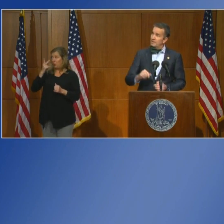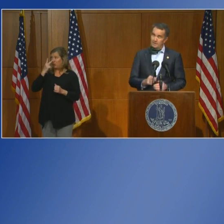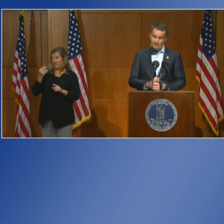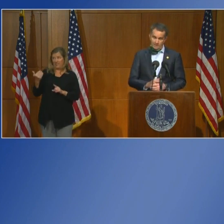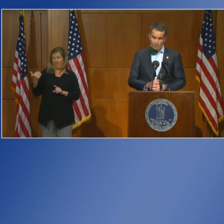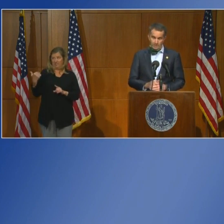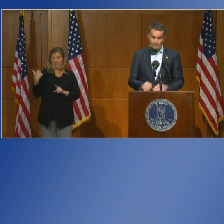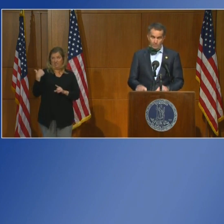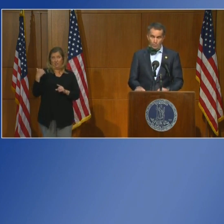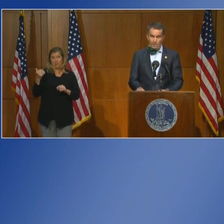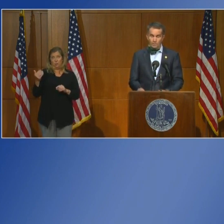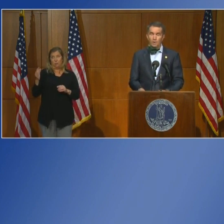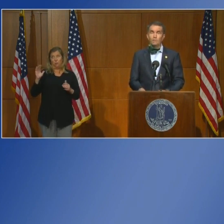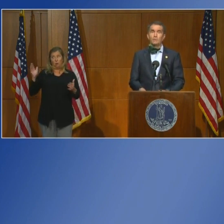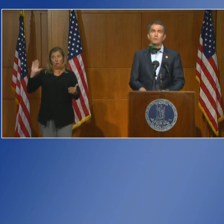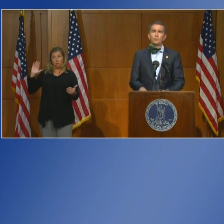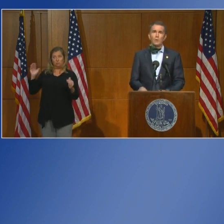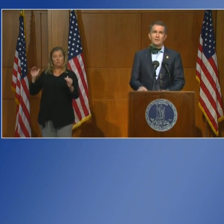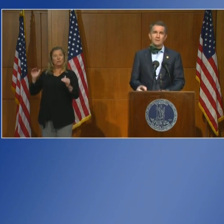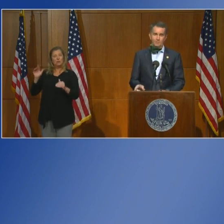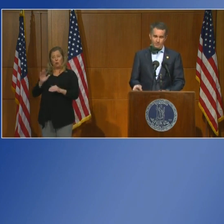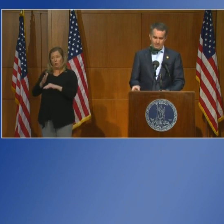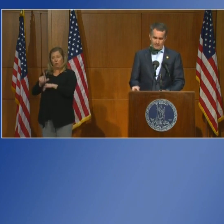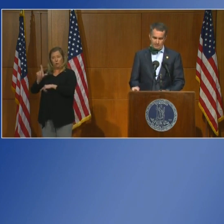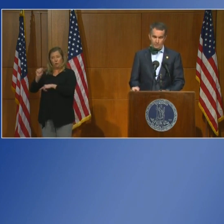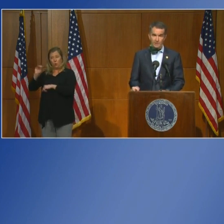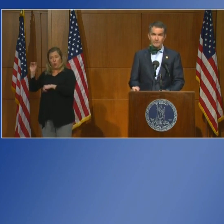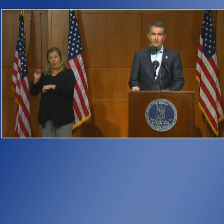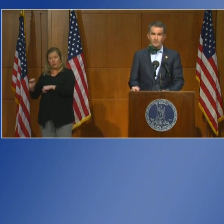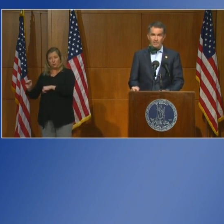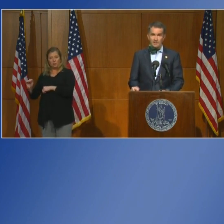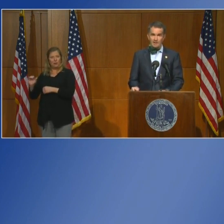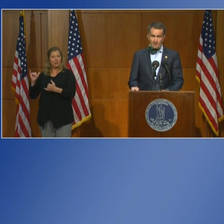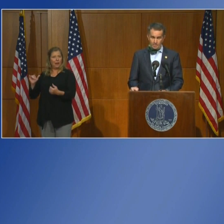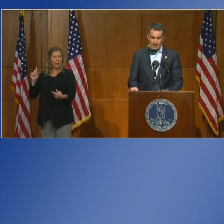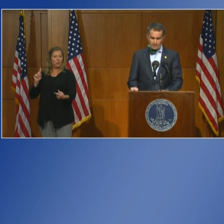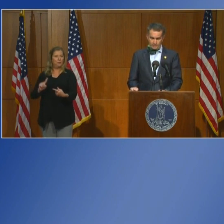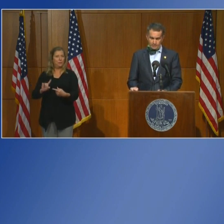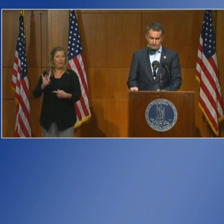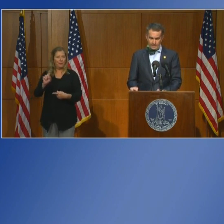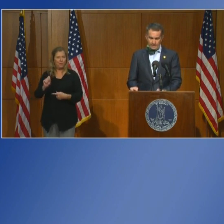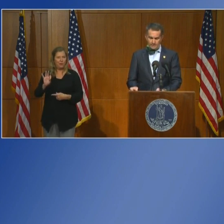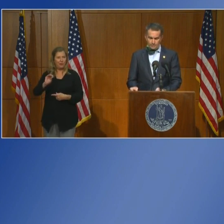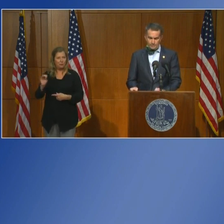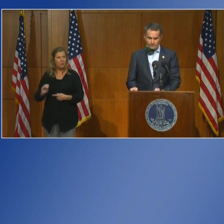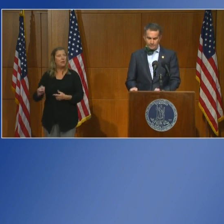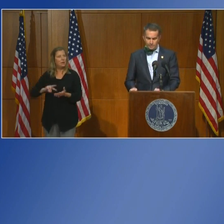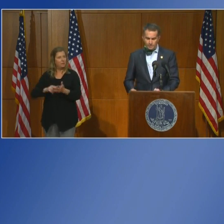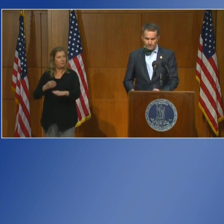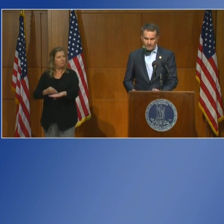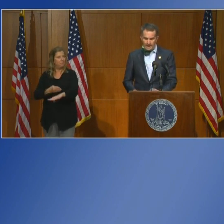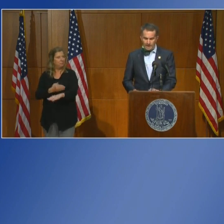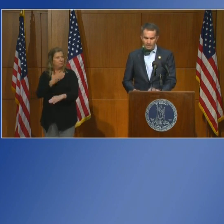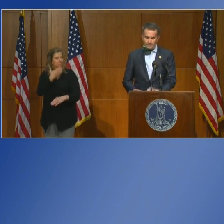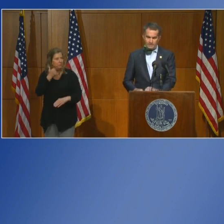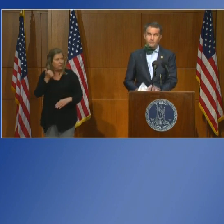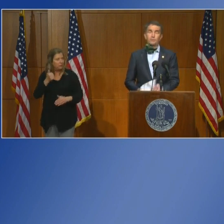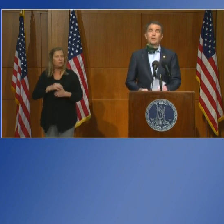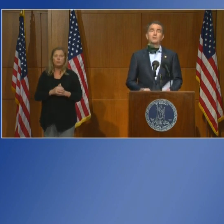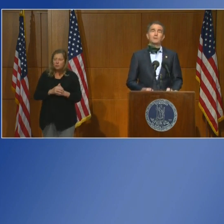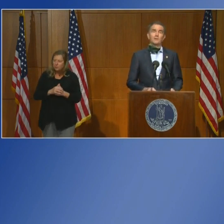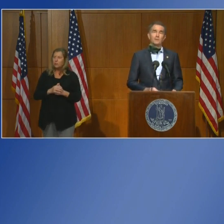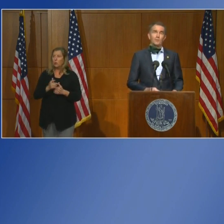see, was well over 20%. So we have made a lot of progress. And so we feel good about how